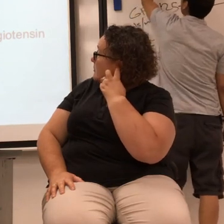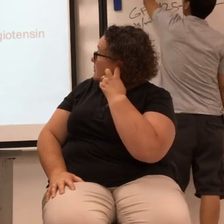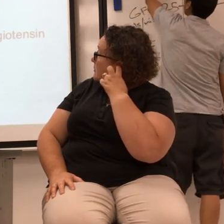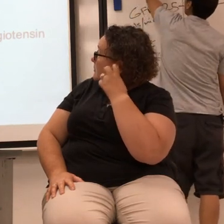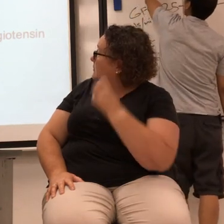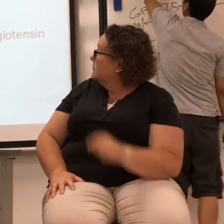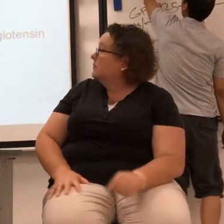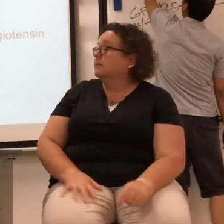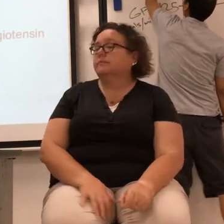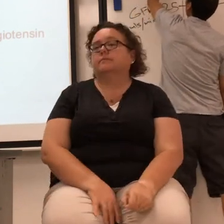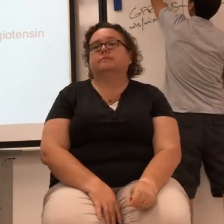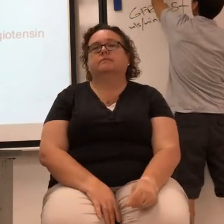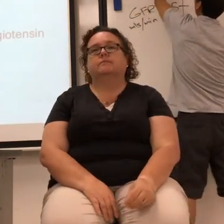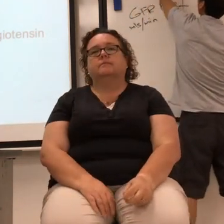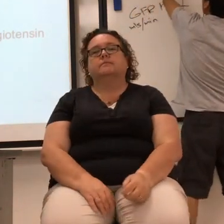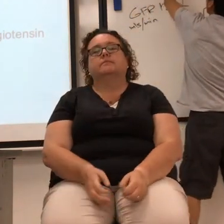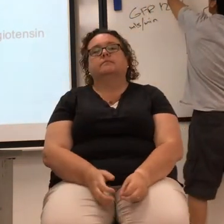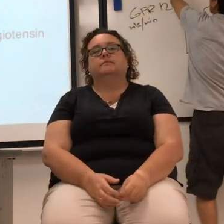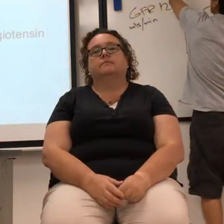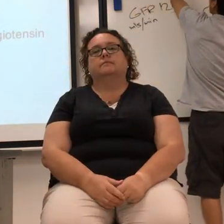How to maintain